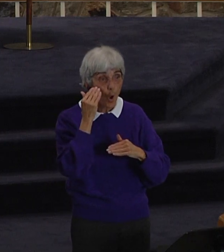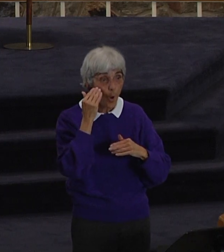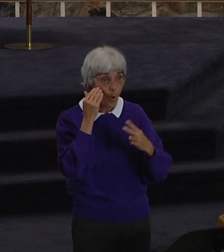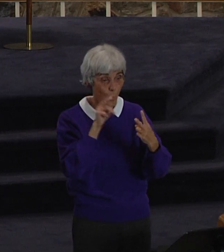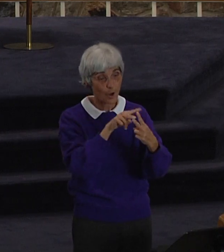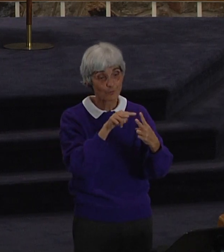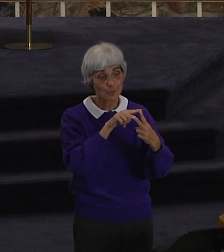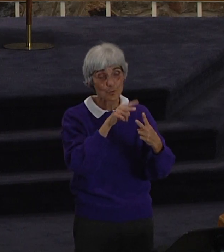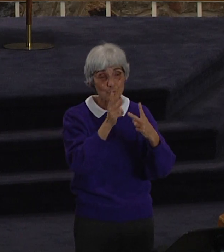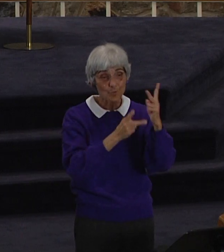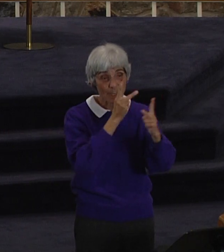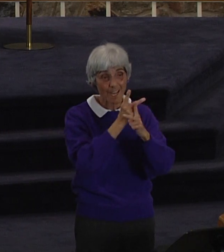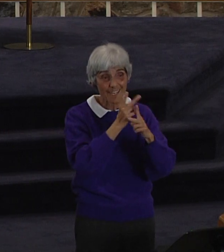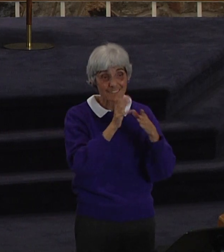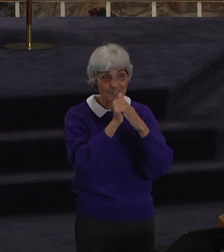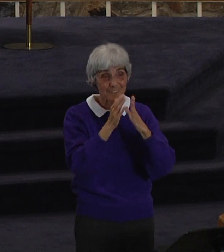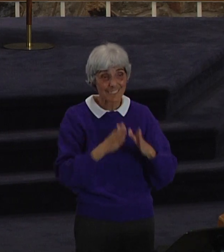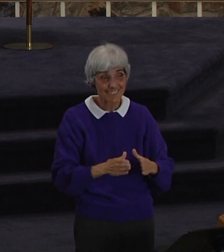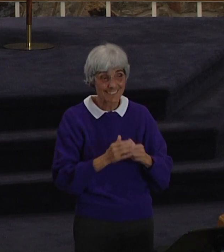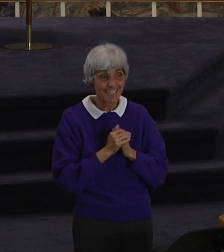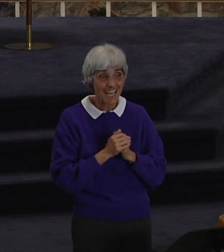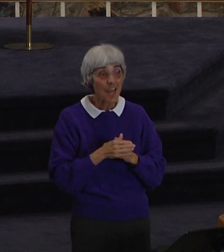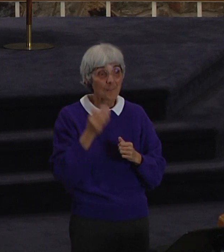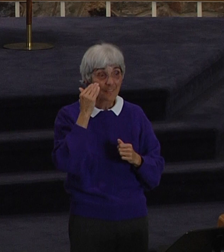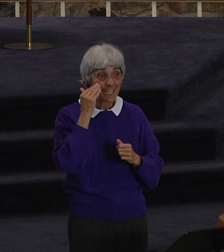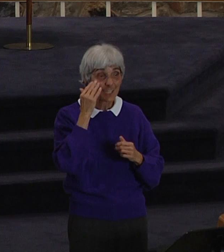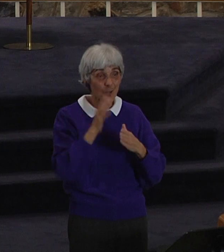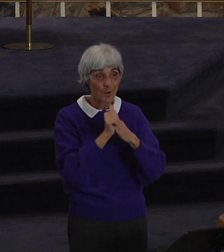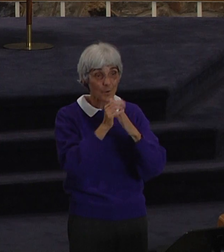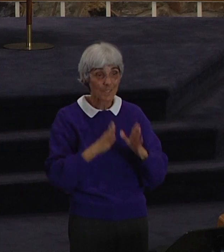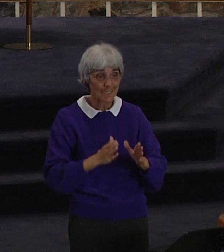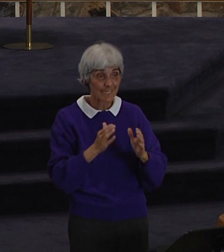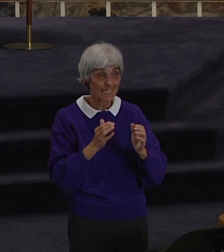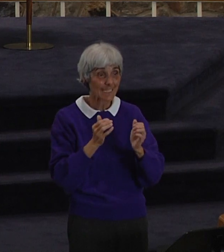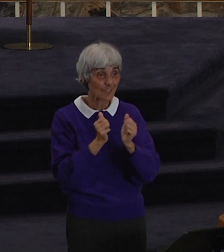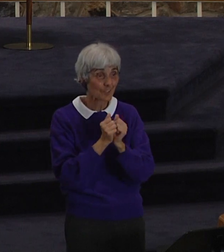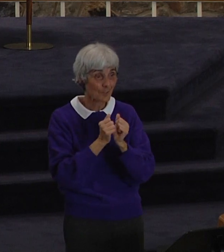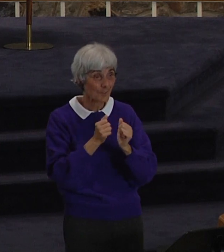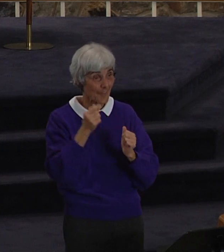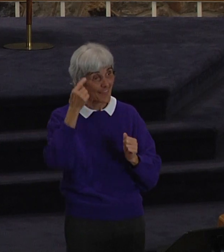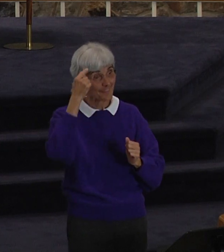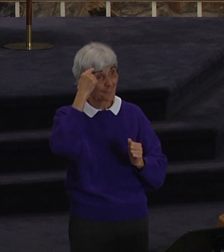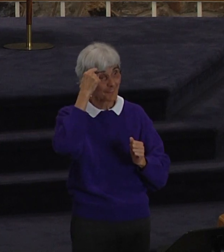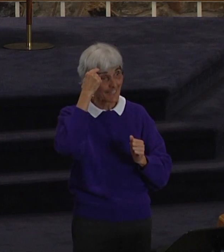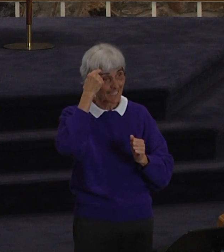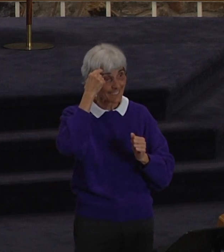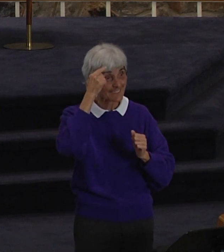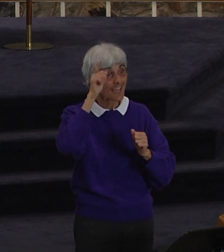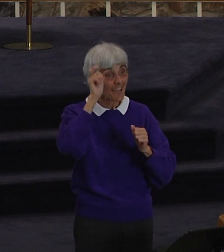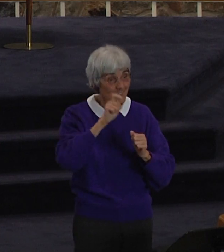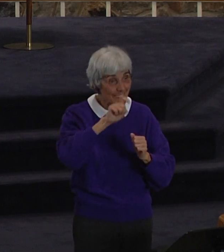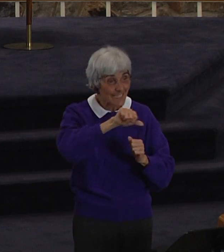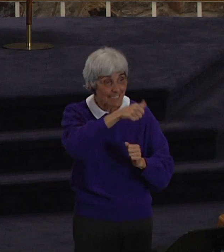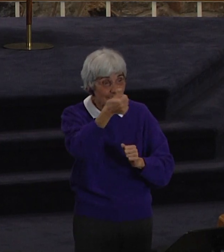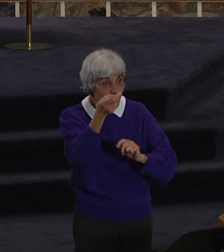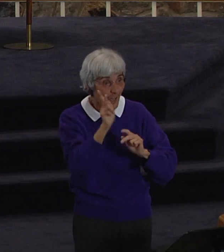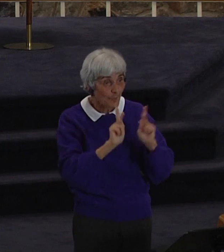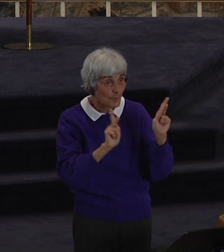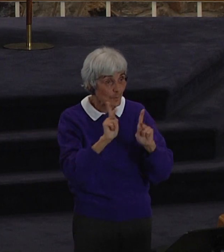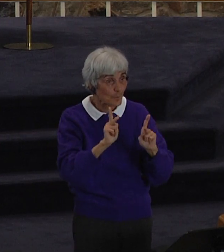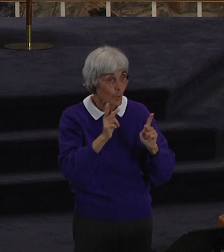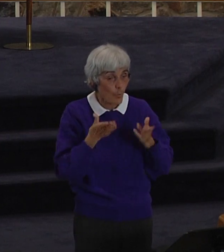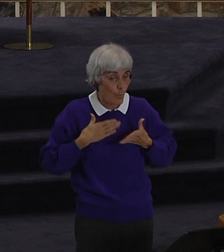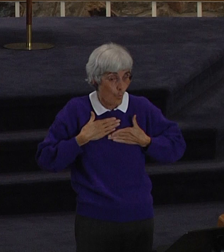two kinds of leaders. Those who are selfless, those who put the needs of others above their